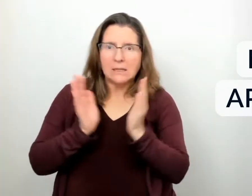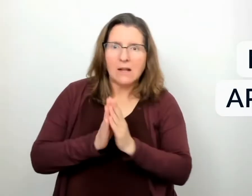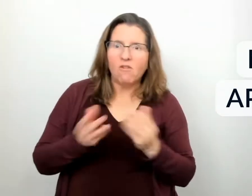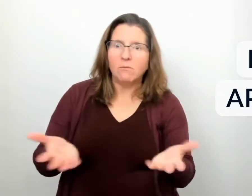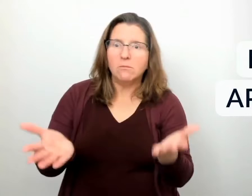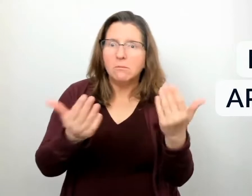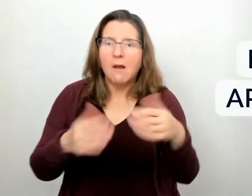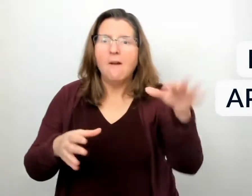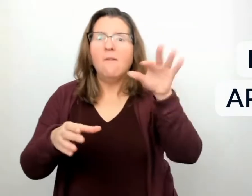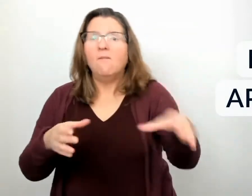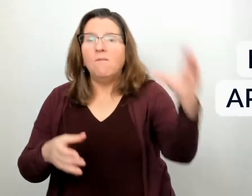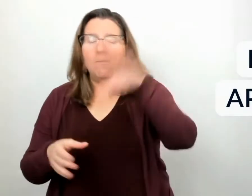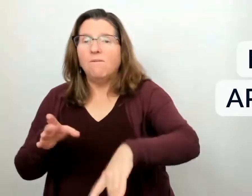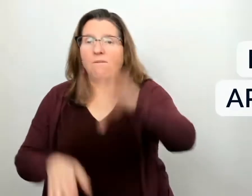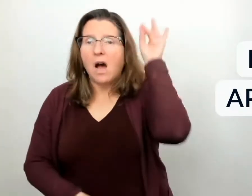Trump tried to find ballots that were not counted,